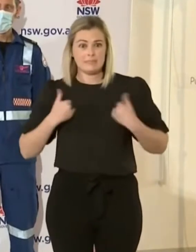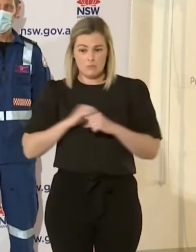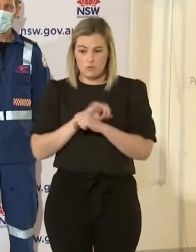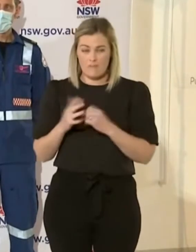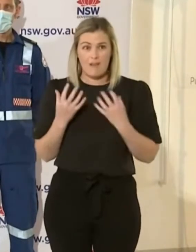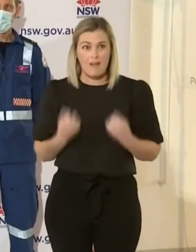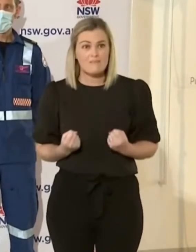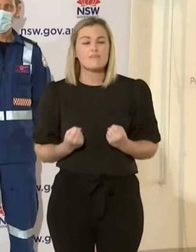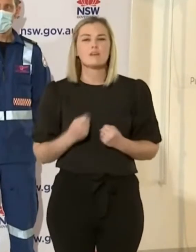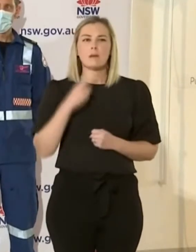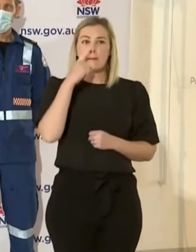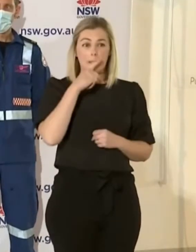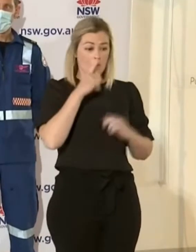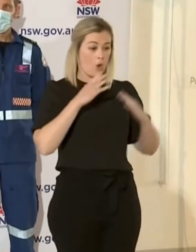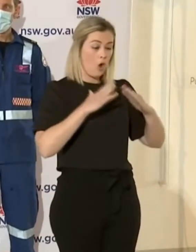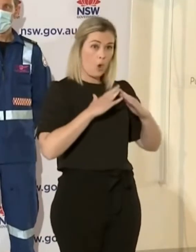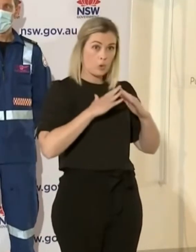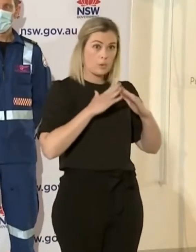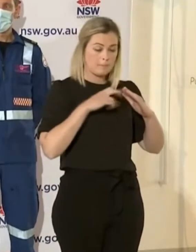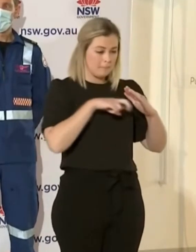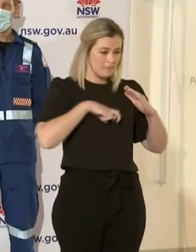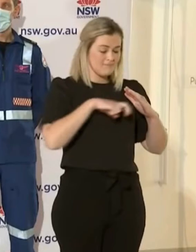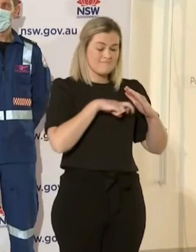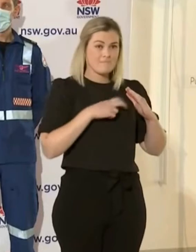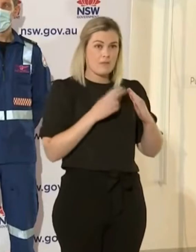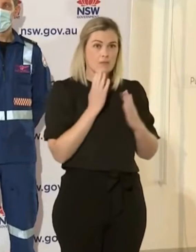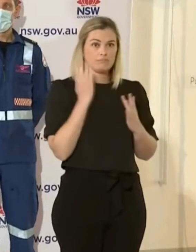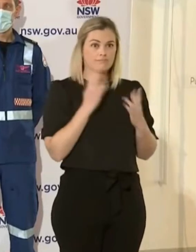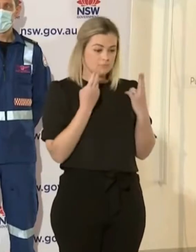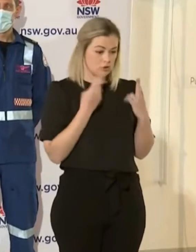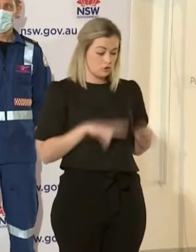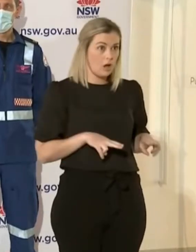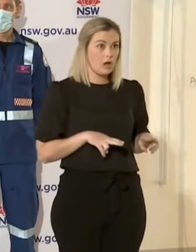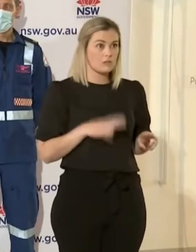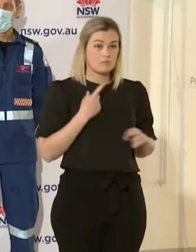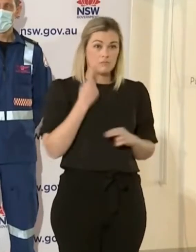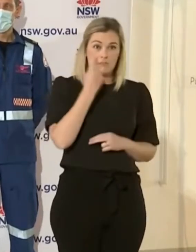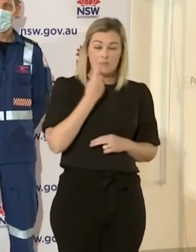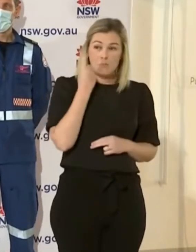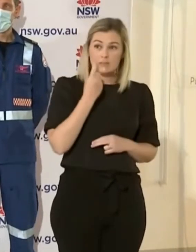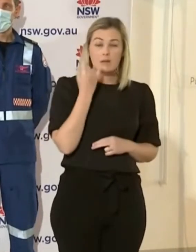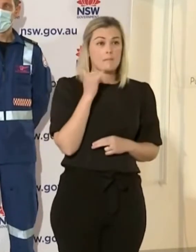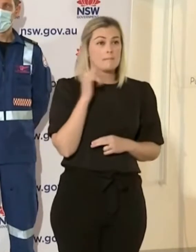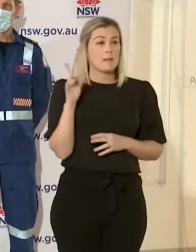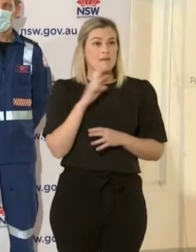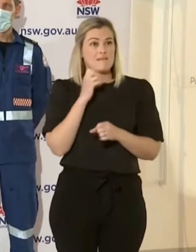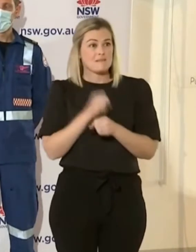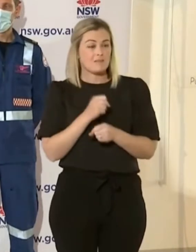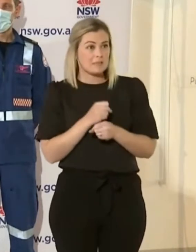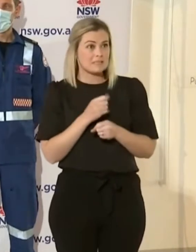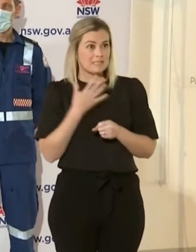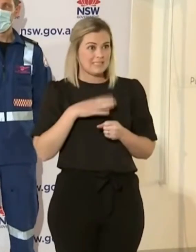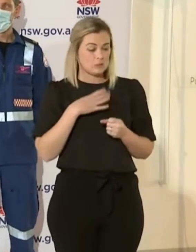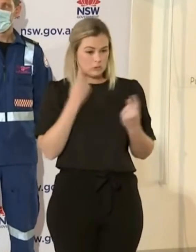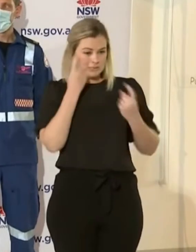at home and that are dying? And does the government need to kind of reassess its threshold for when those people are brought into actual